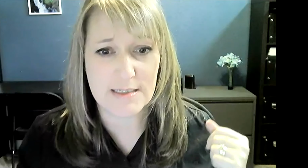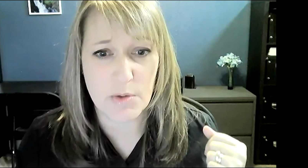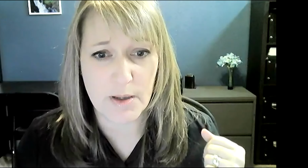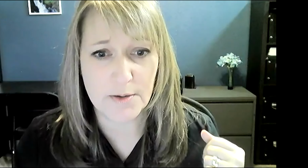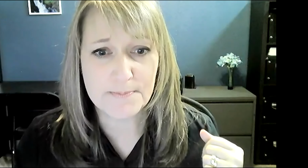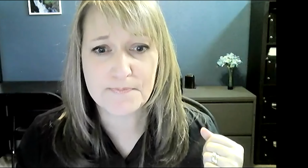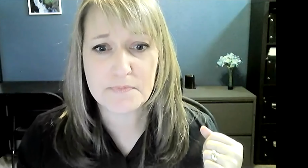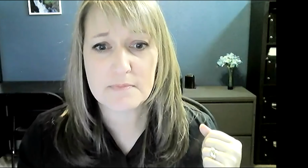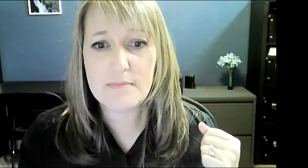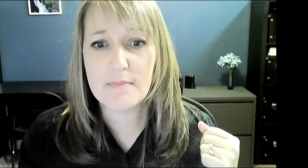me better.